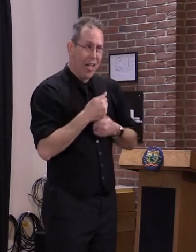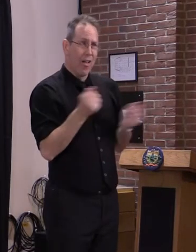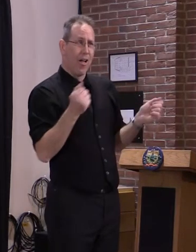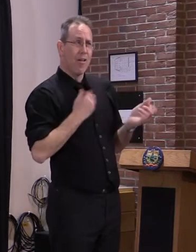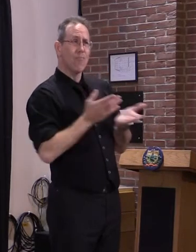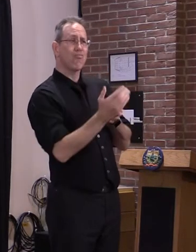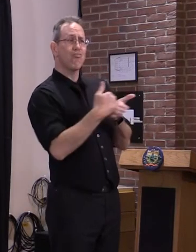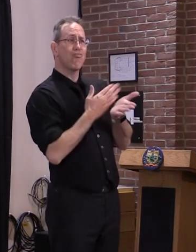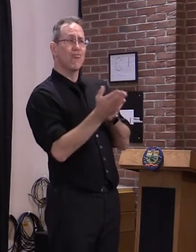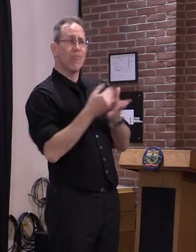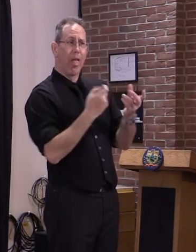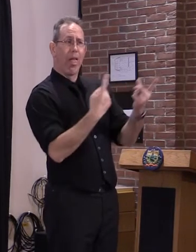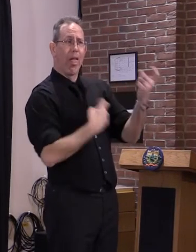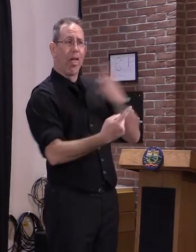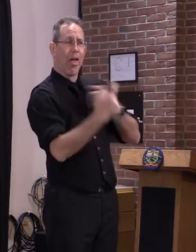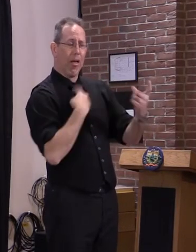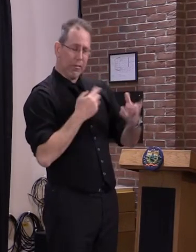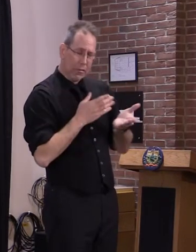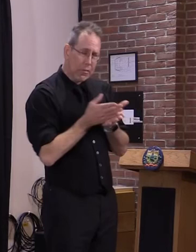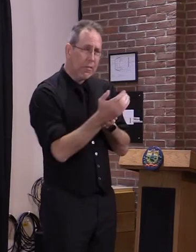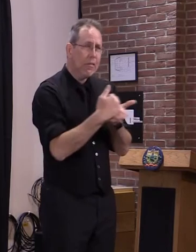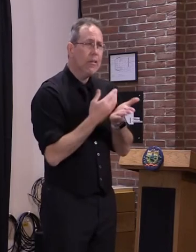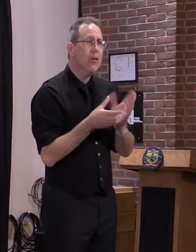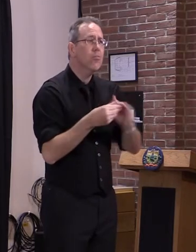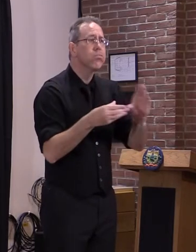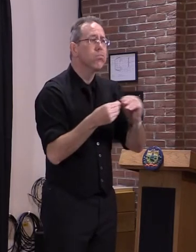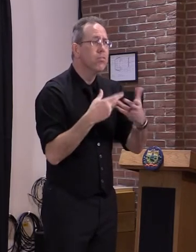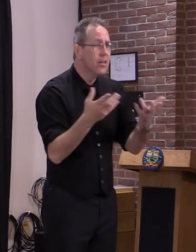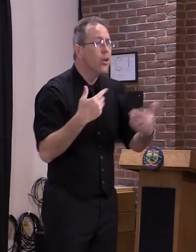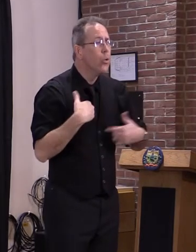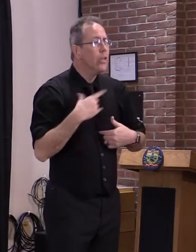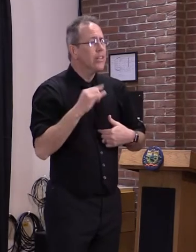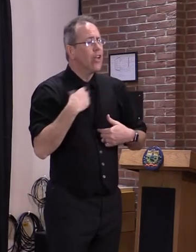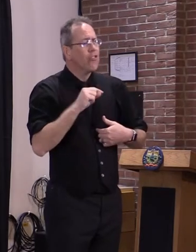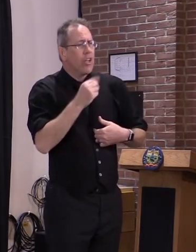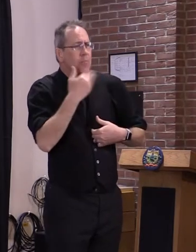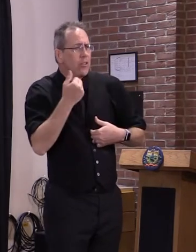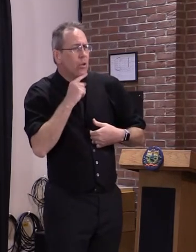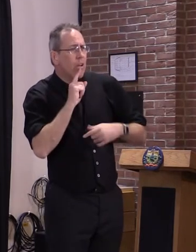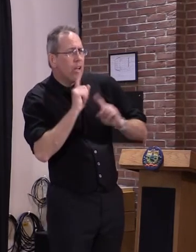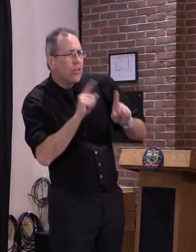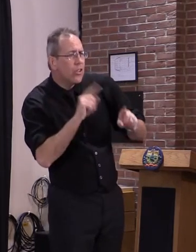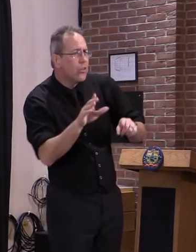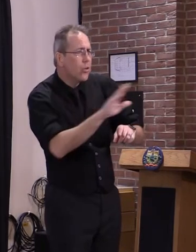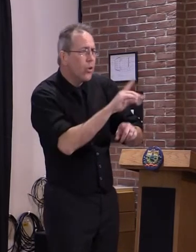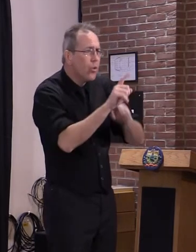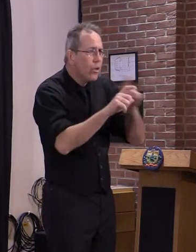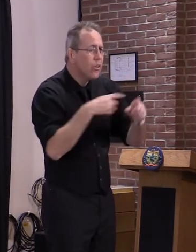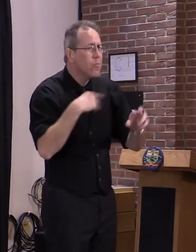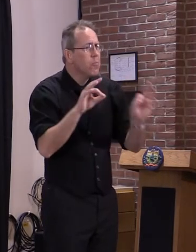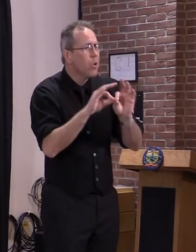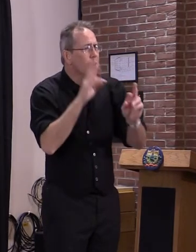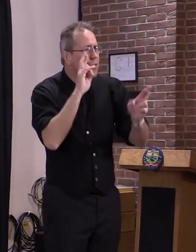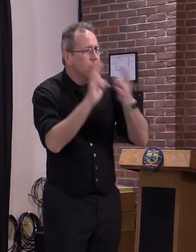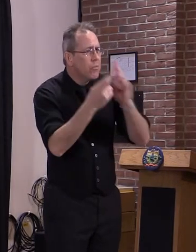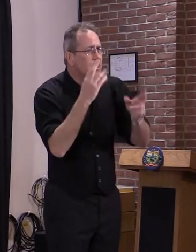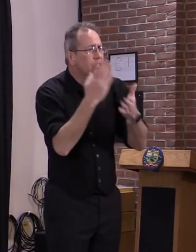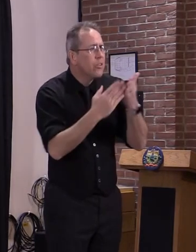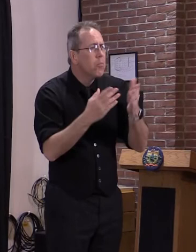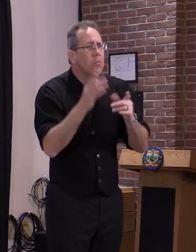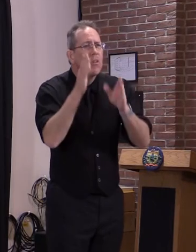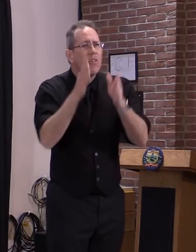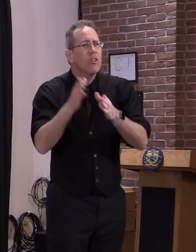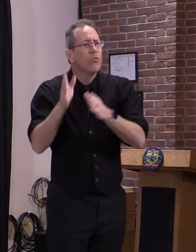we've tried to do everything we can. I think there is some privacy concerns in a lot of cases. So that may